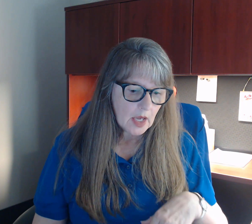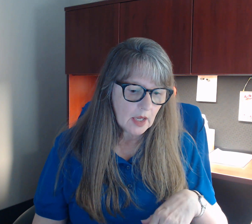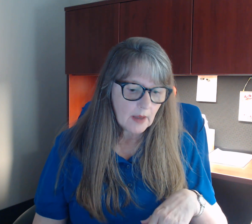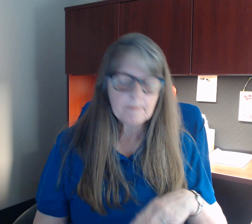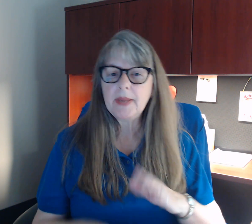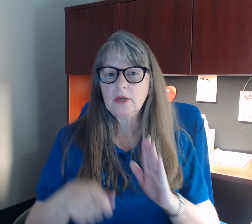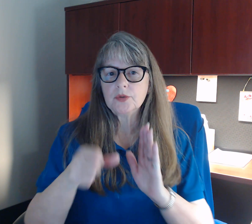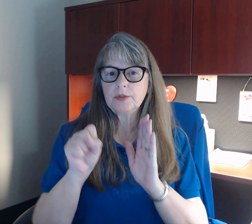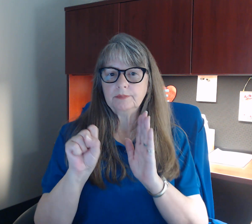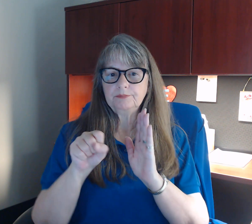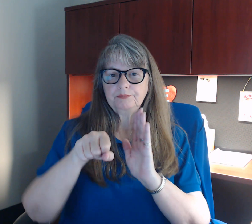right? Bells